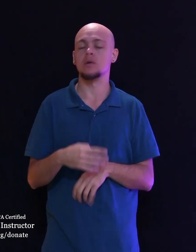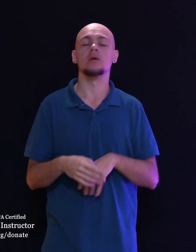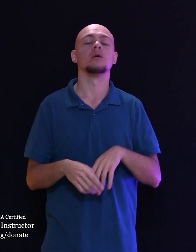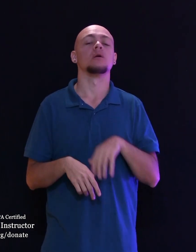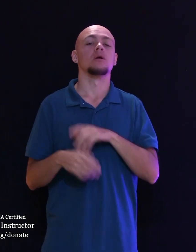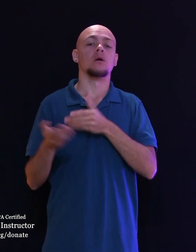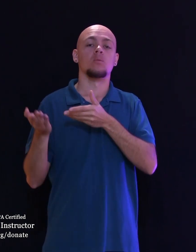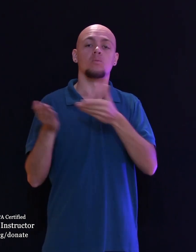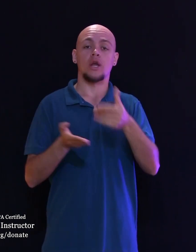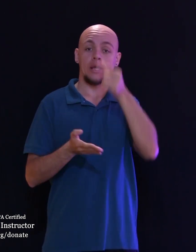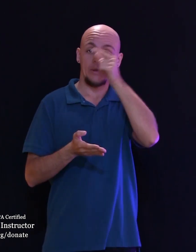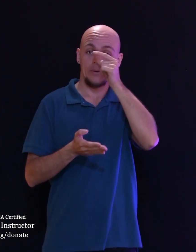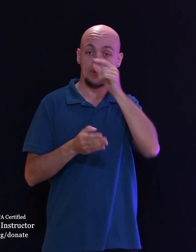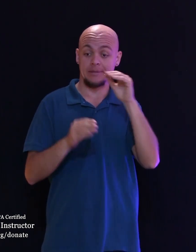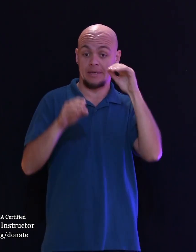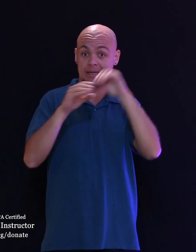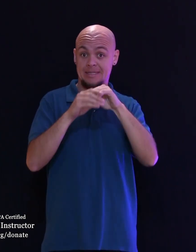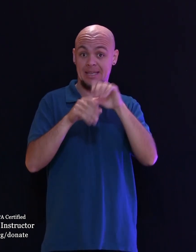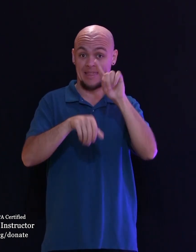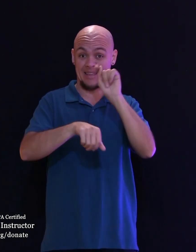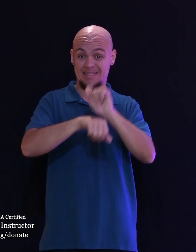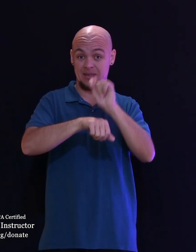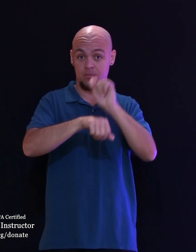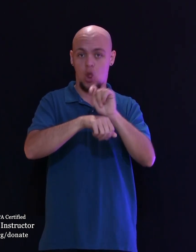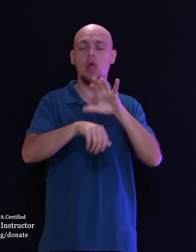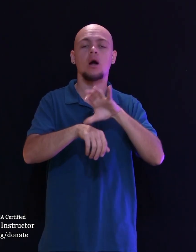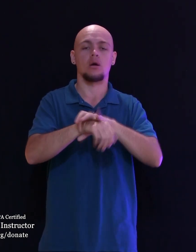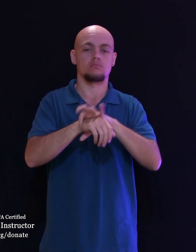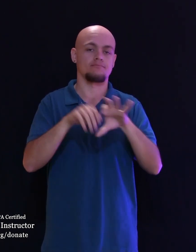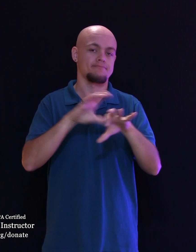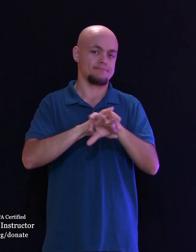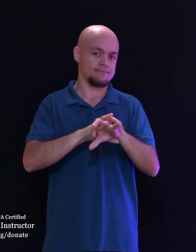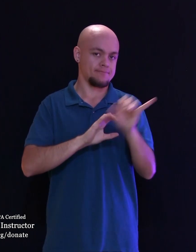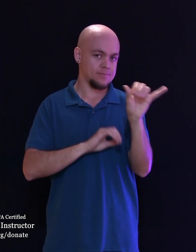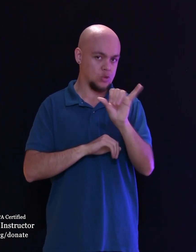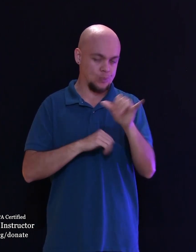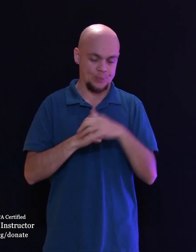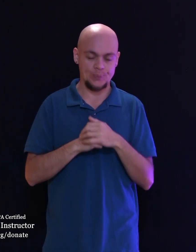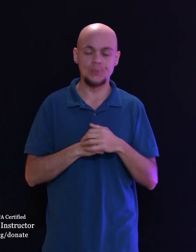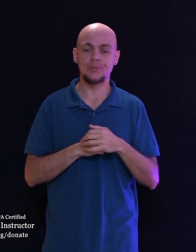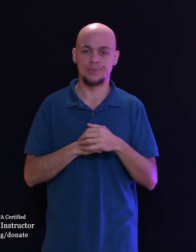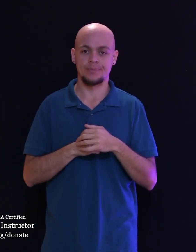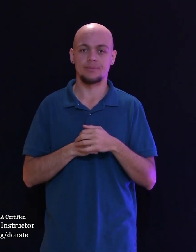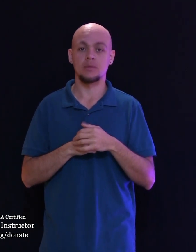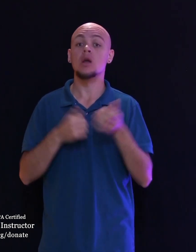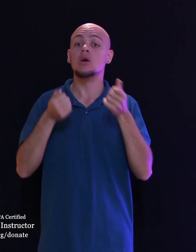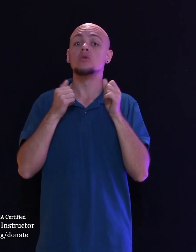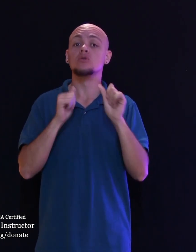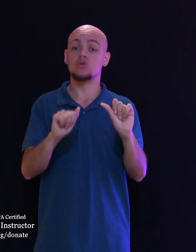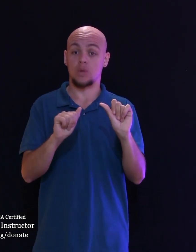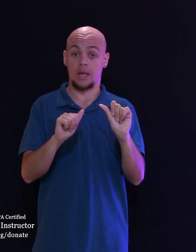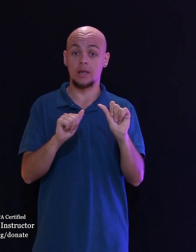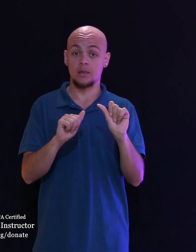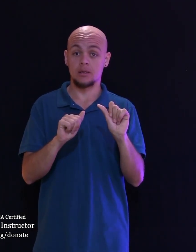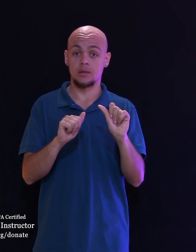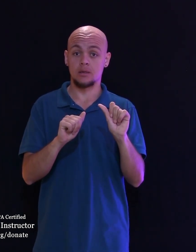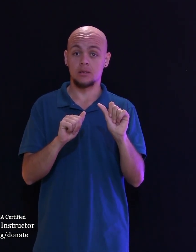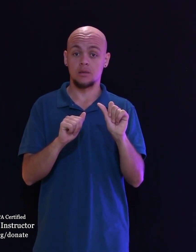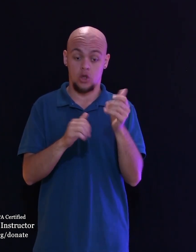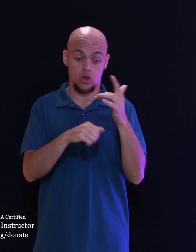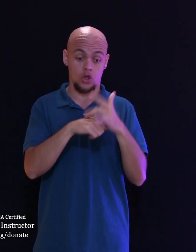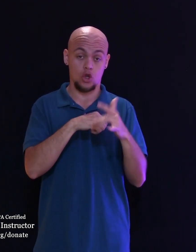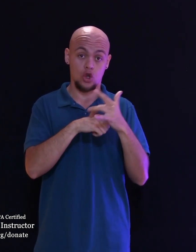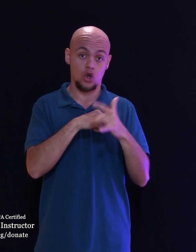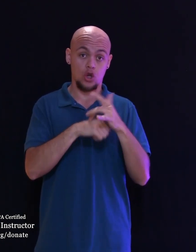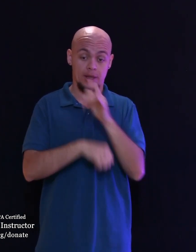He was trying to appease some of the early Christian leaders about, well, you're traveling with Greeks. They're not Jewish. You need to